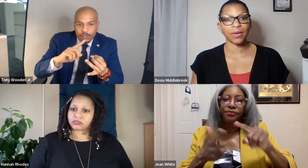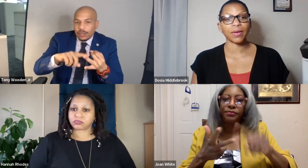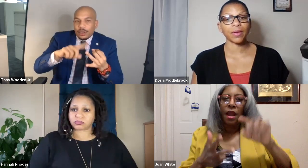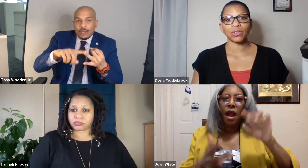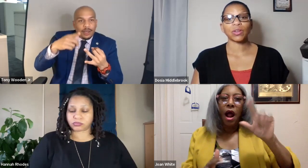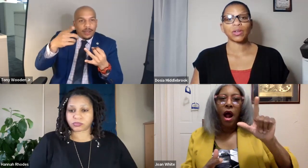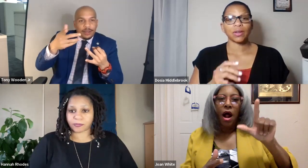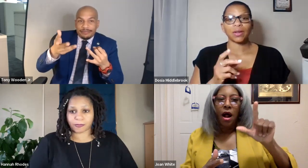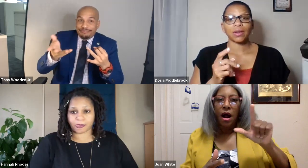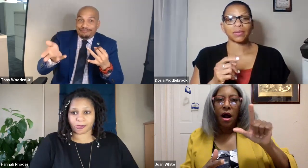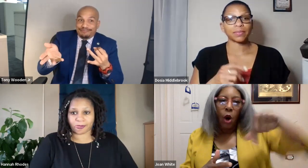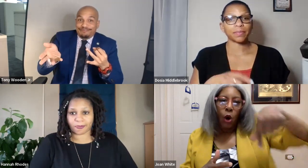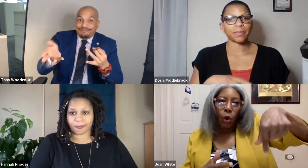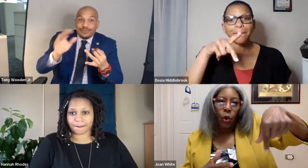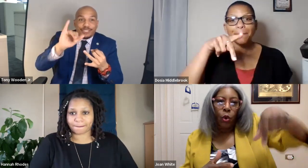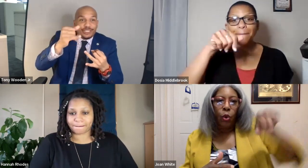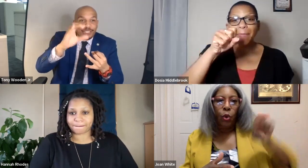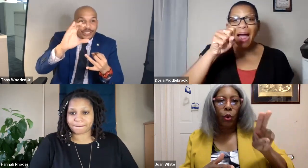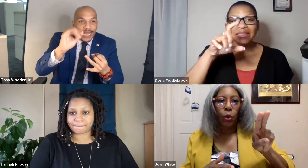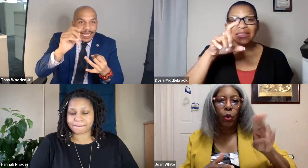There's Foster,